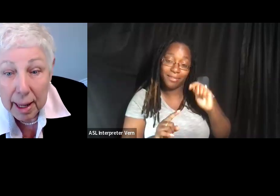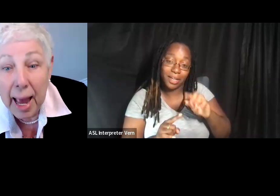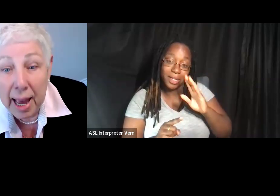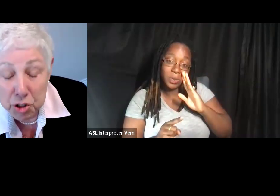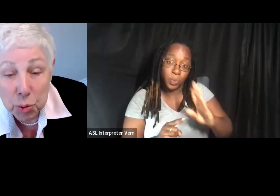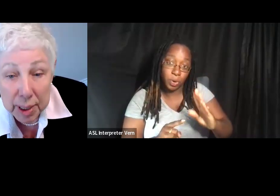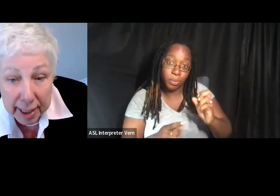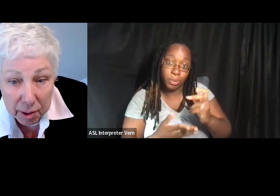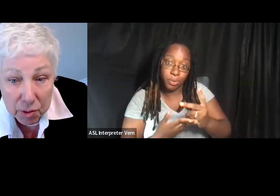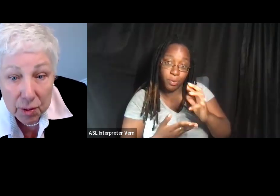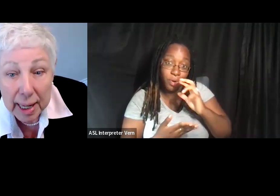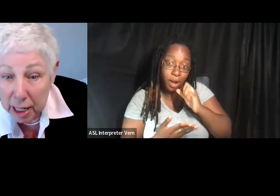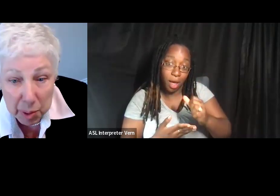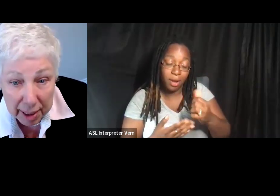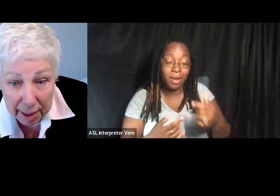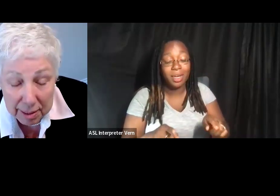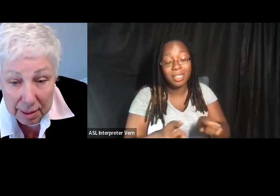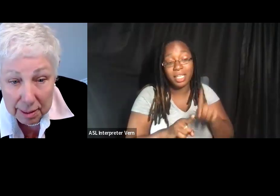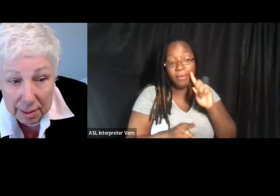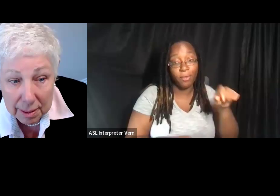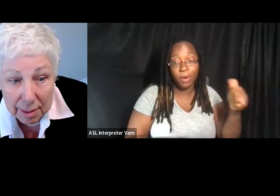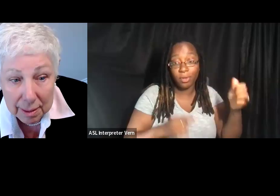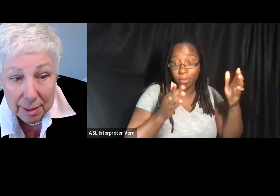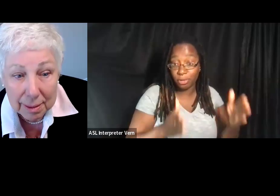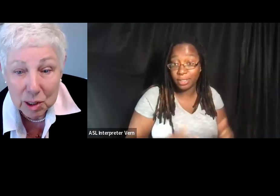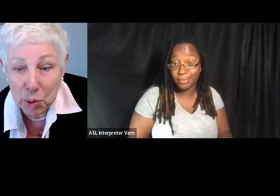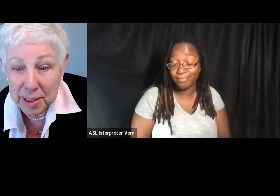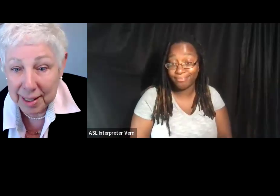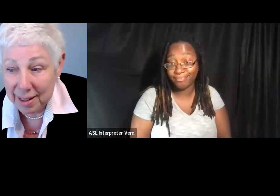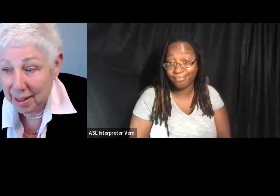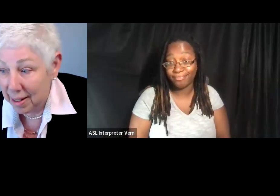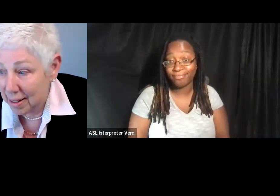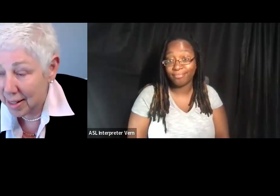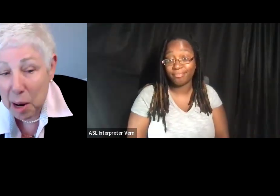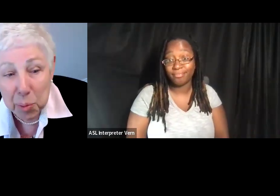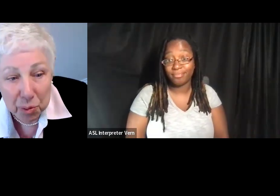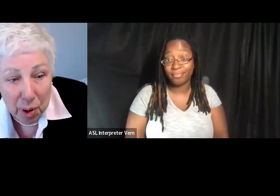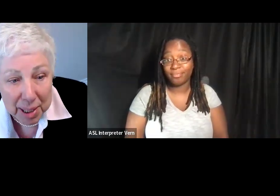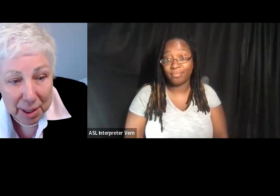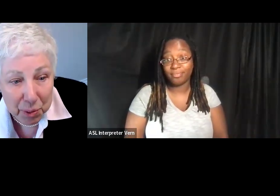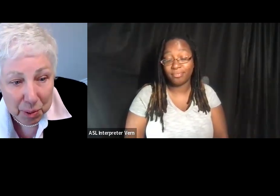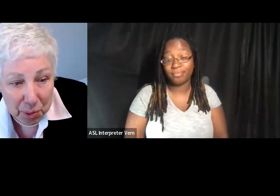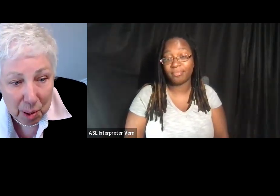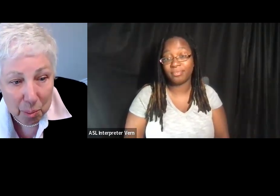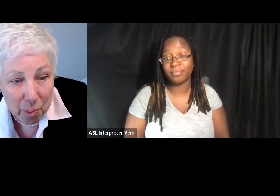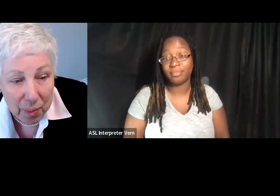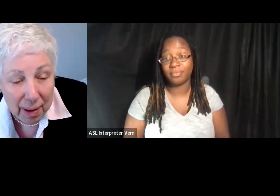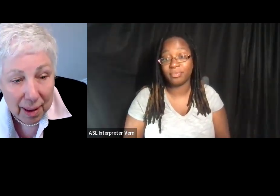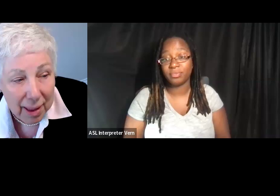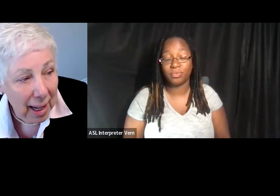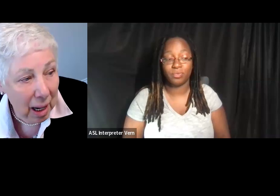granted as you would give anybody else? So is it separate from and different